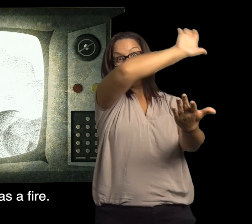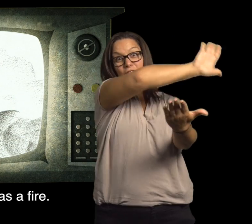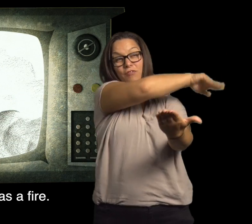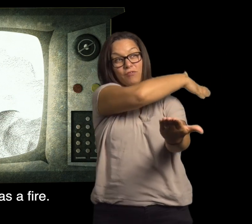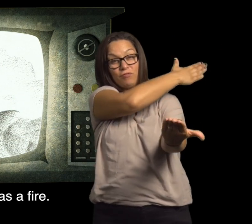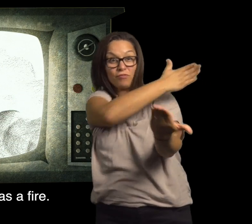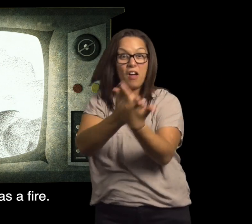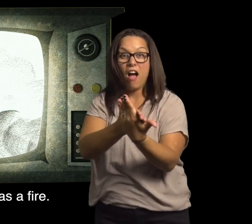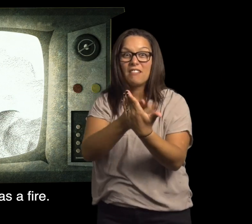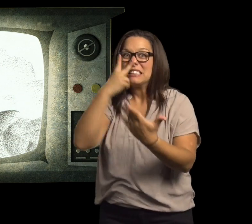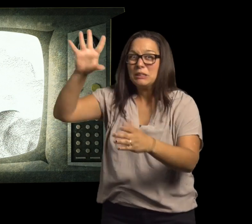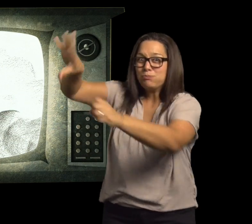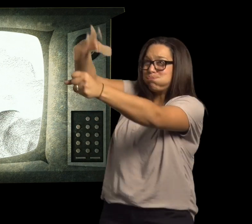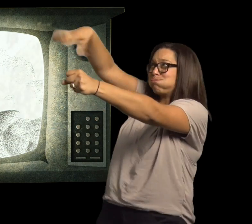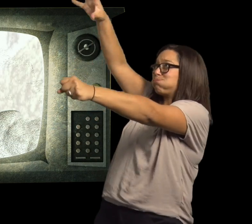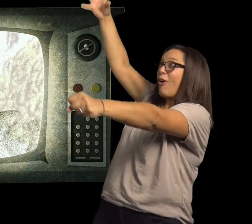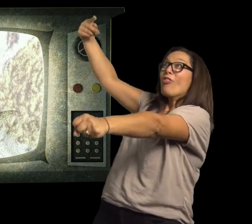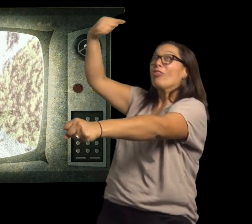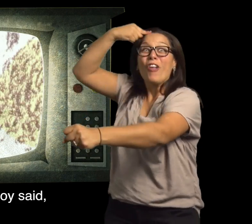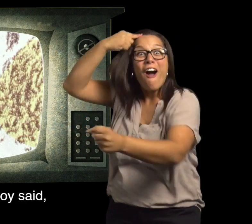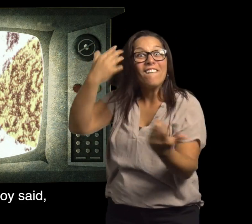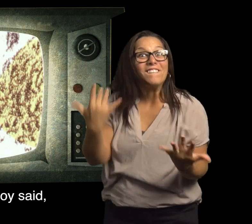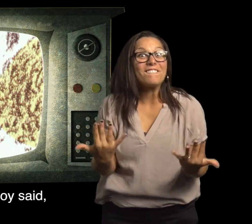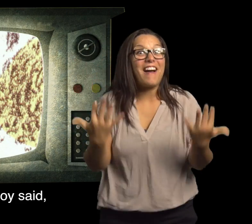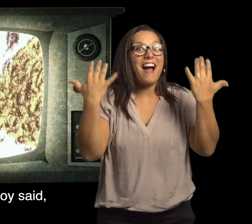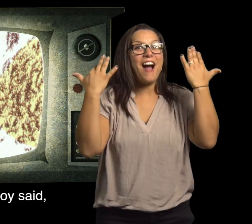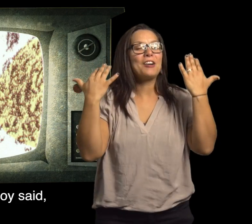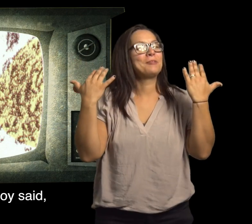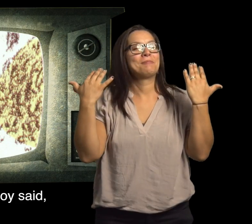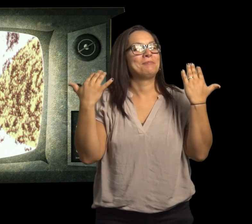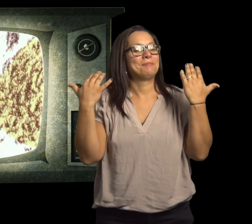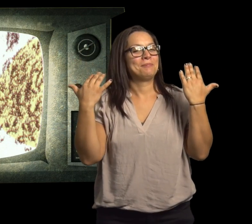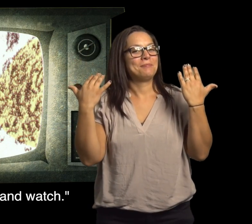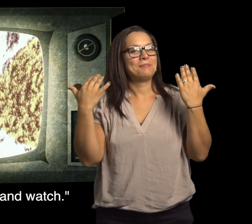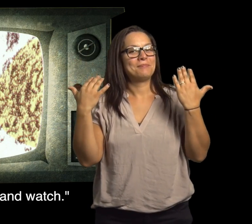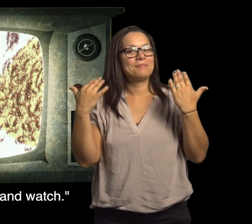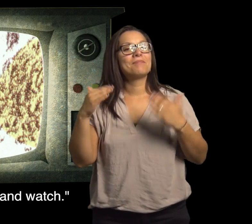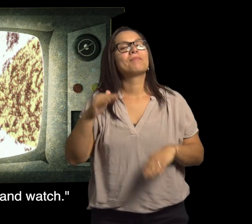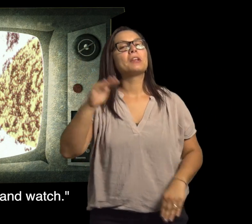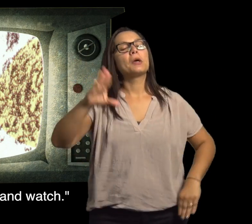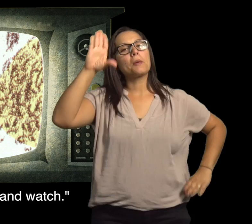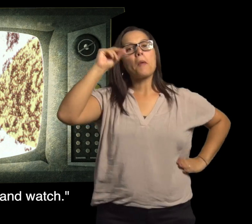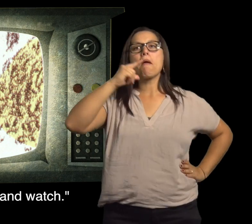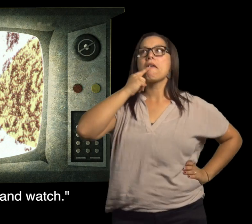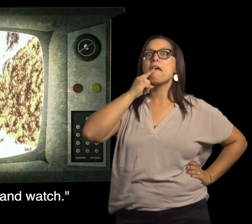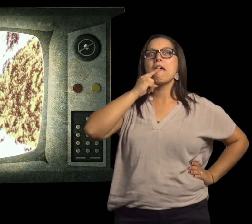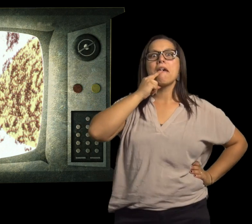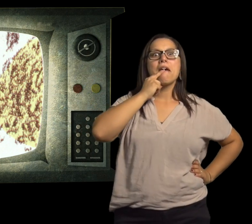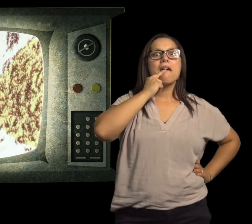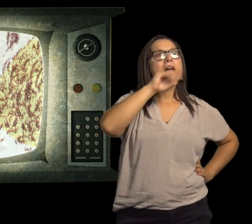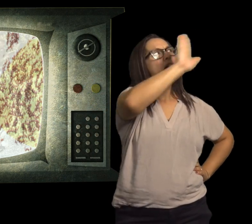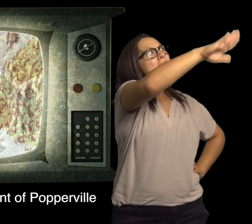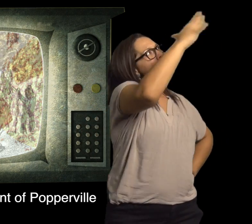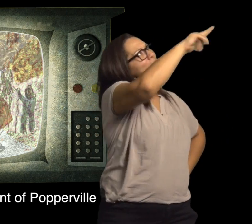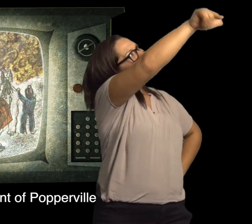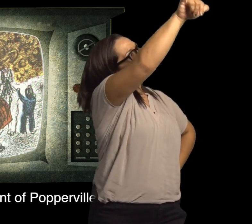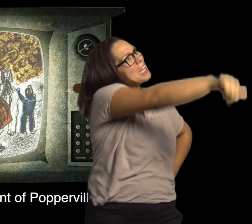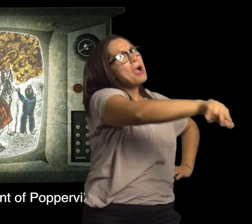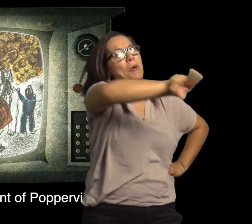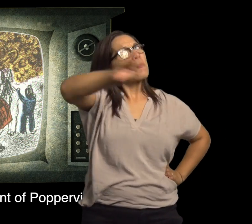thought there was a fire. Then the little boy said, why don't you stay and watch? So the fire